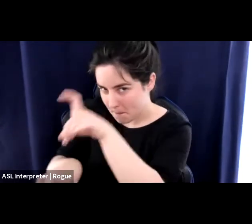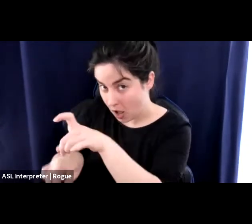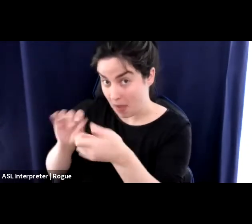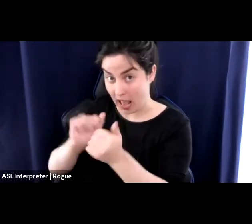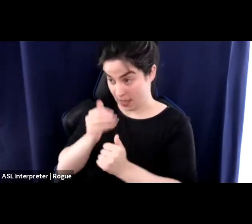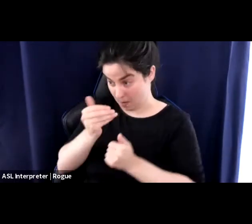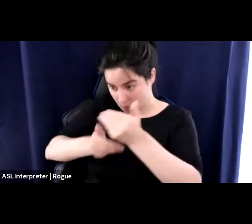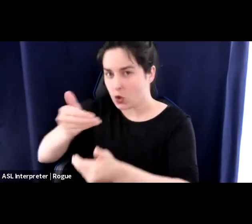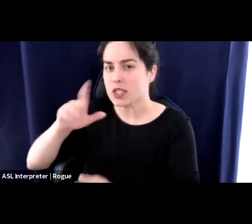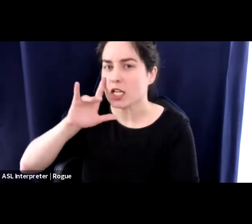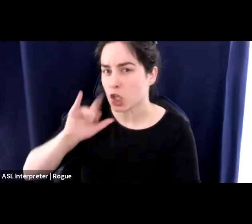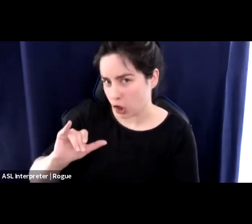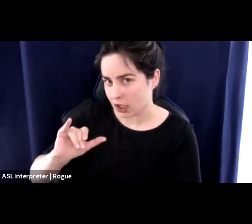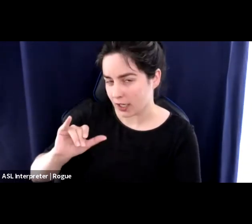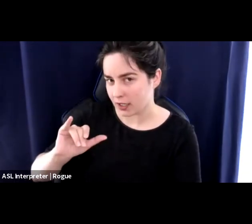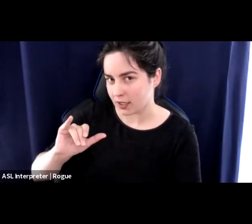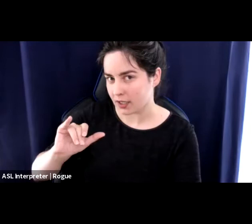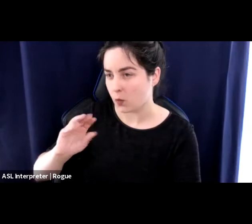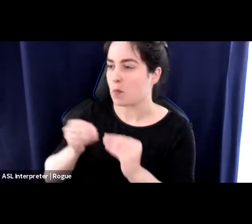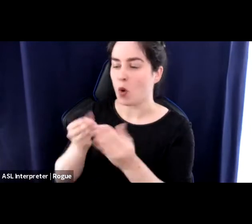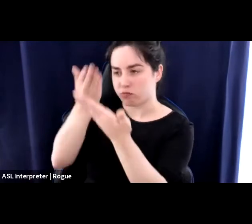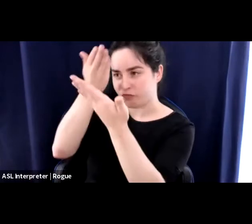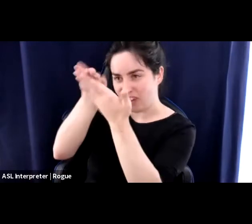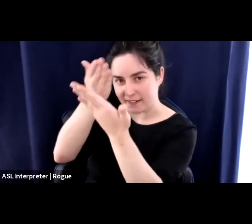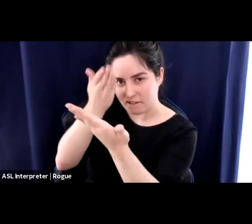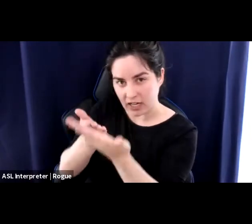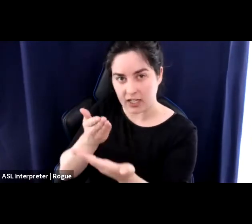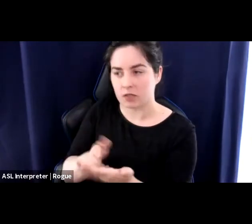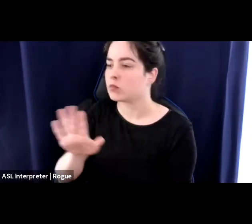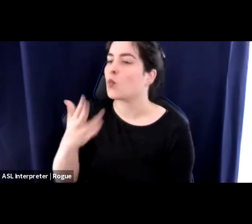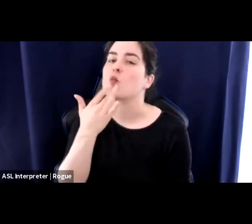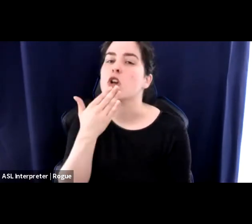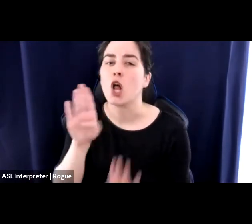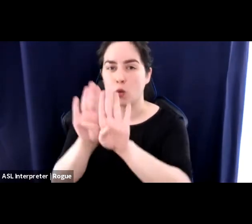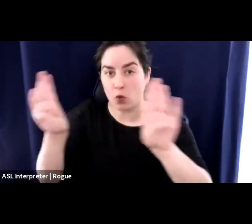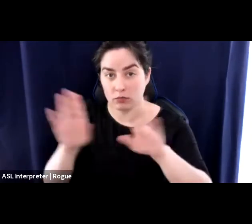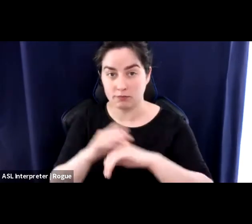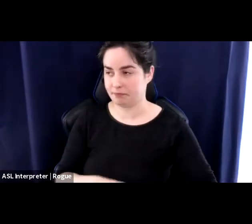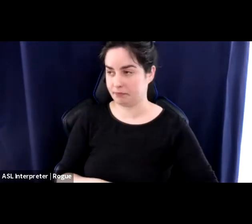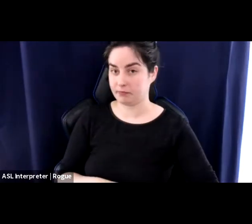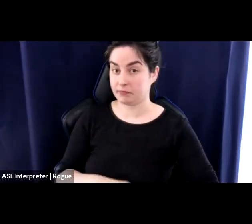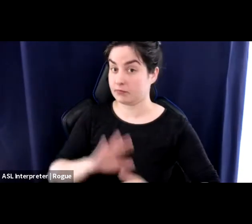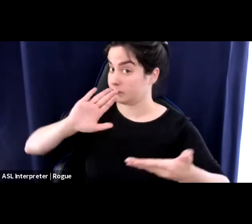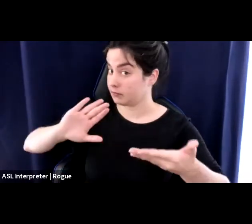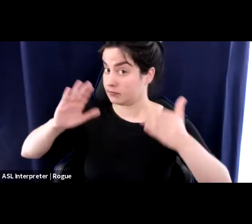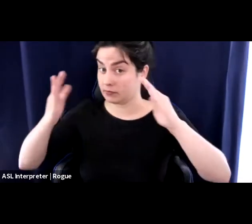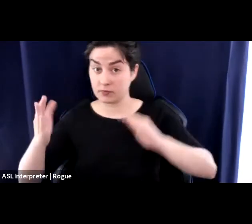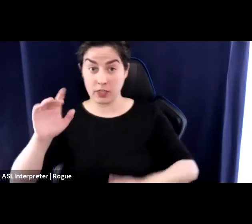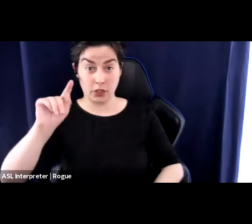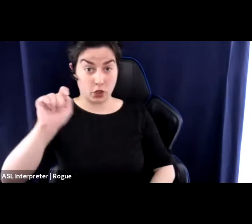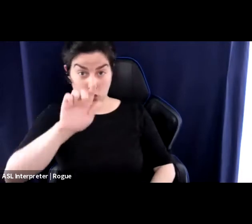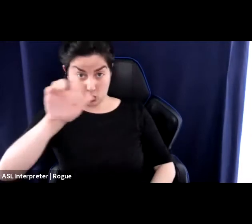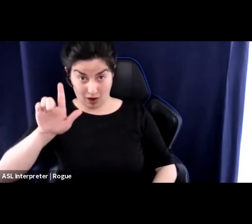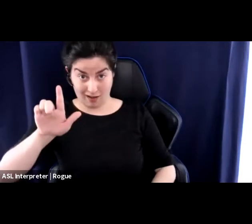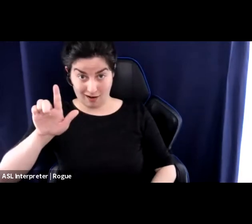process was much more based on factual things like the color of the wall, whereas when the trial judge is questioning her